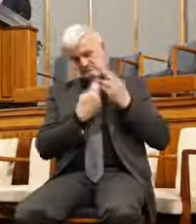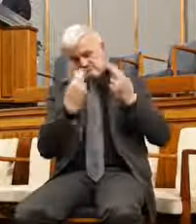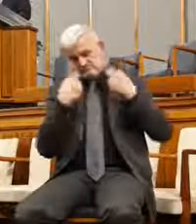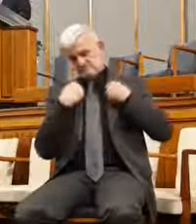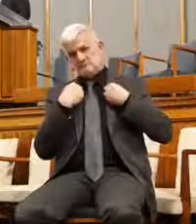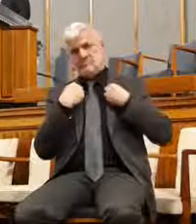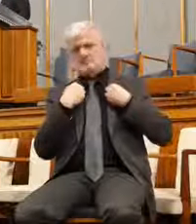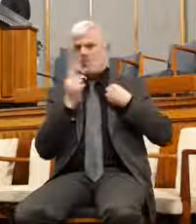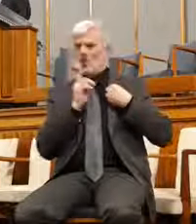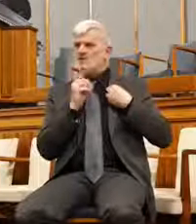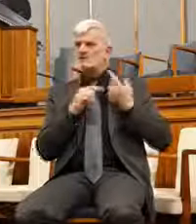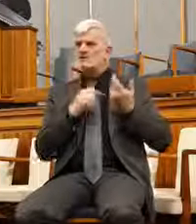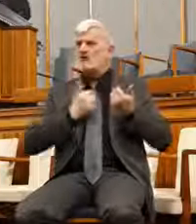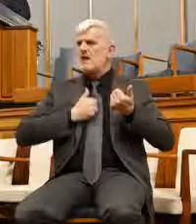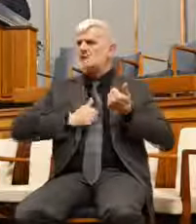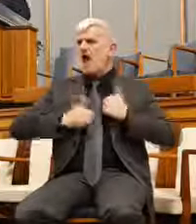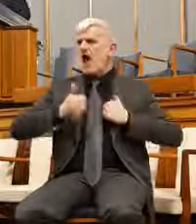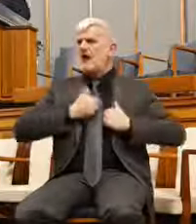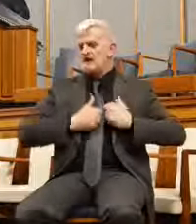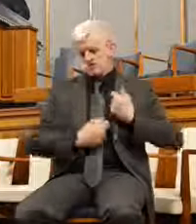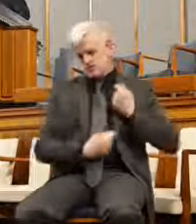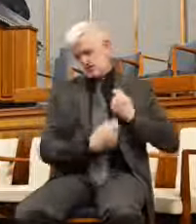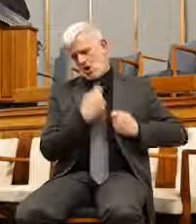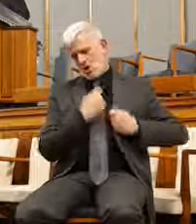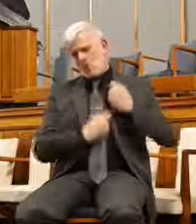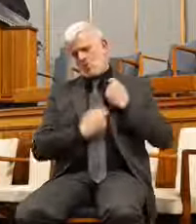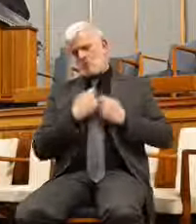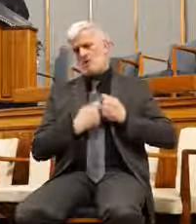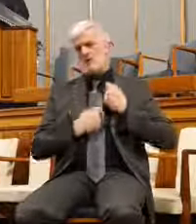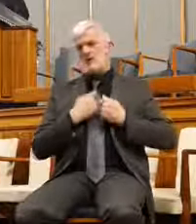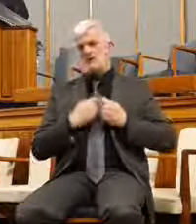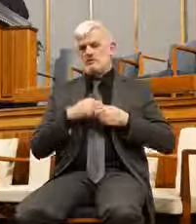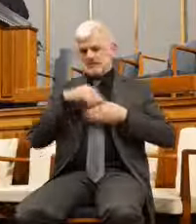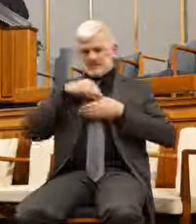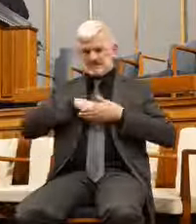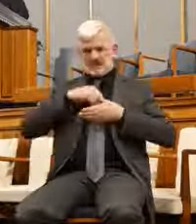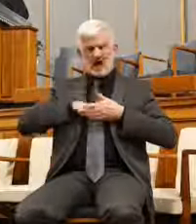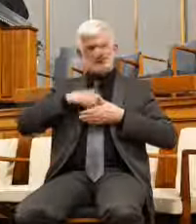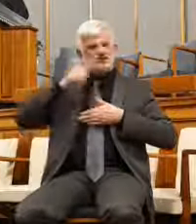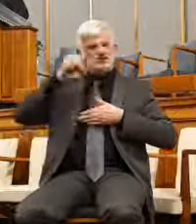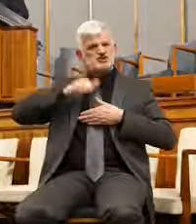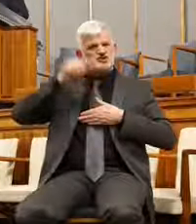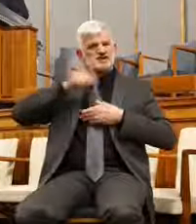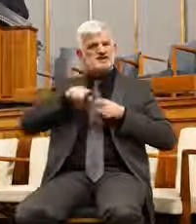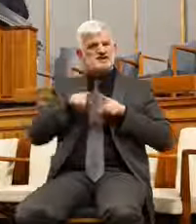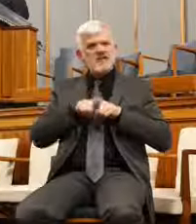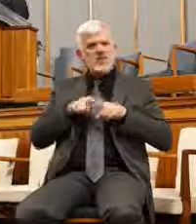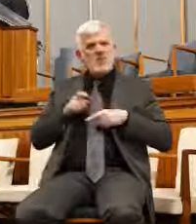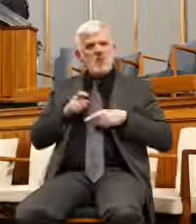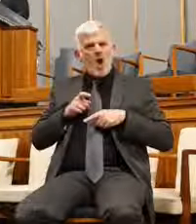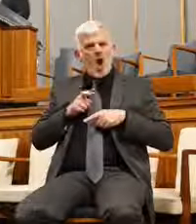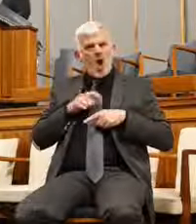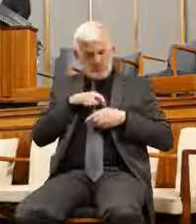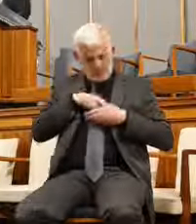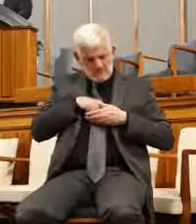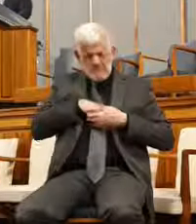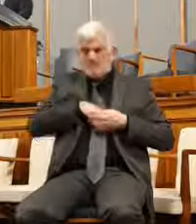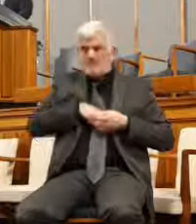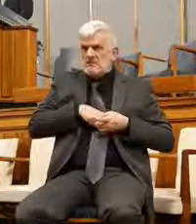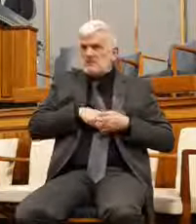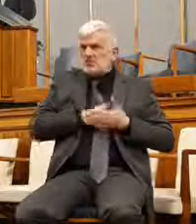pride. There's that maggot of deceitfulness working in our minds and hearts all the